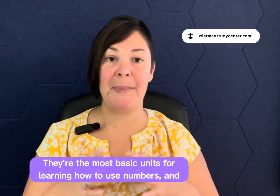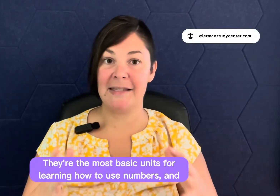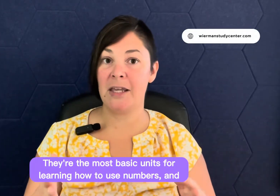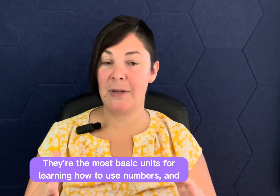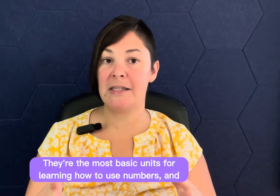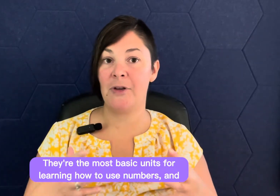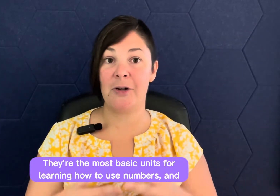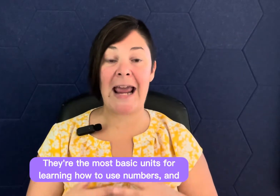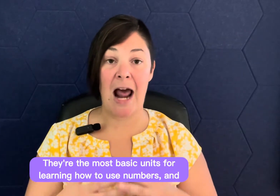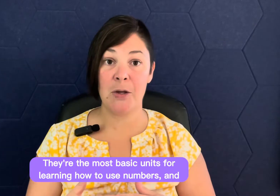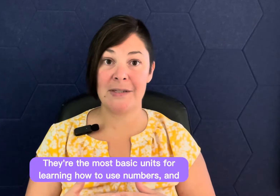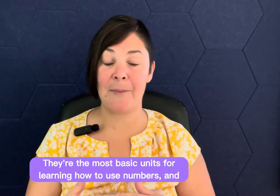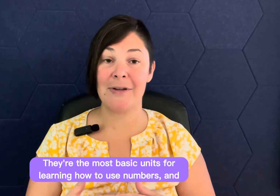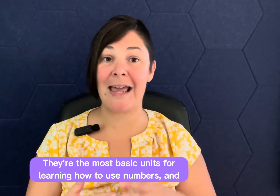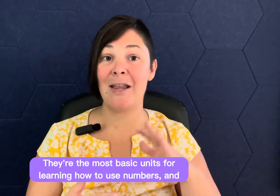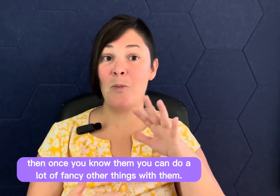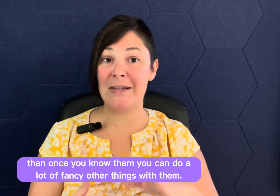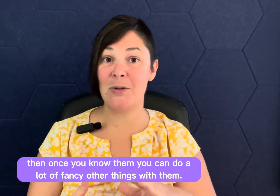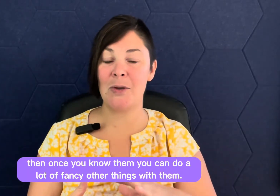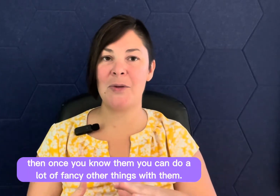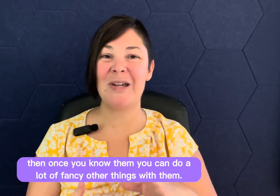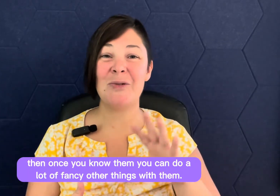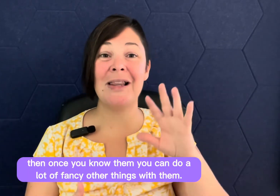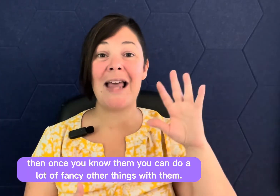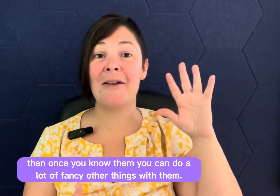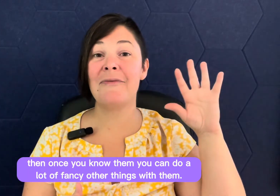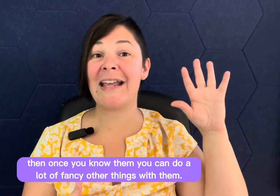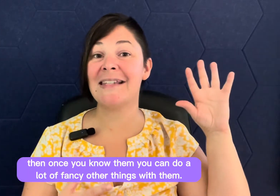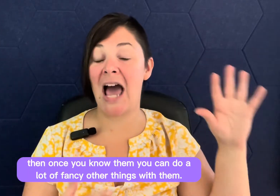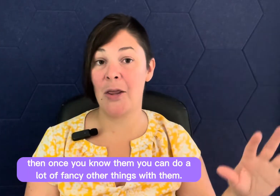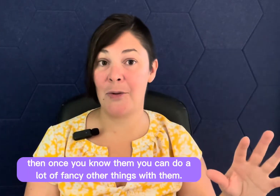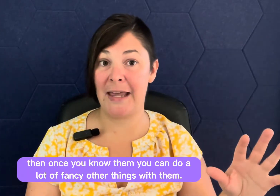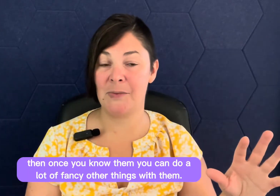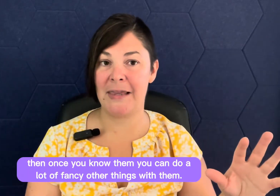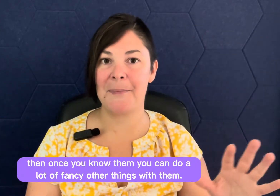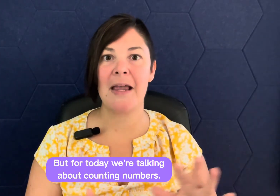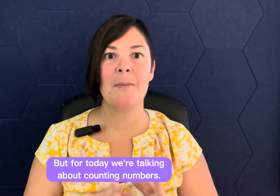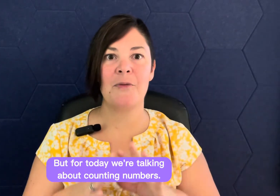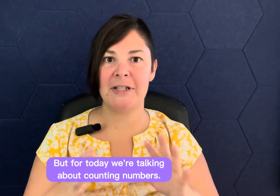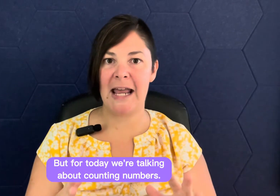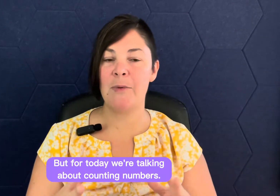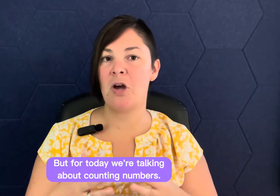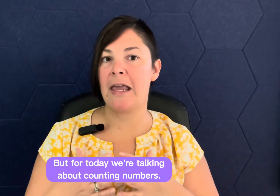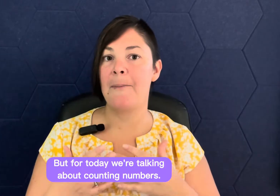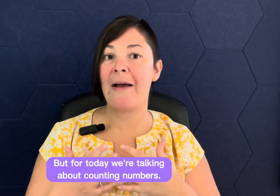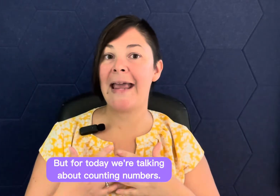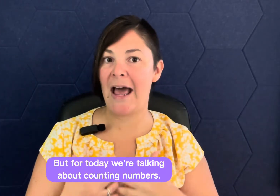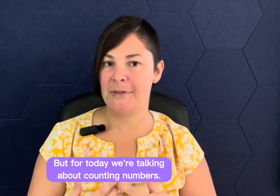basic units for learning how to use numbers, and then once you know them, you can do a lot of fancy other things with them. But for today, we're talking about counting